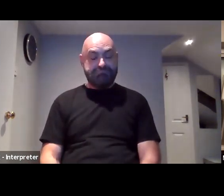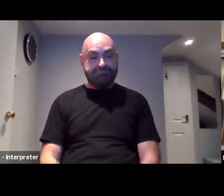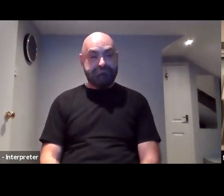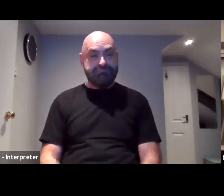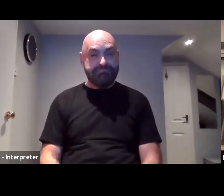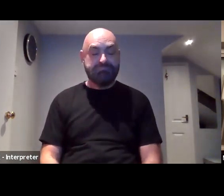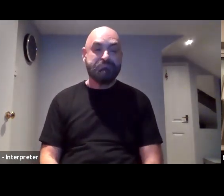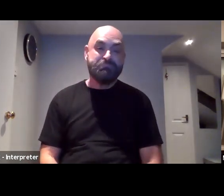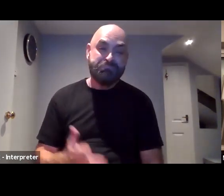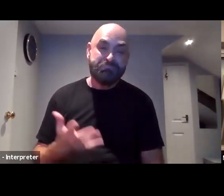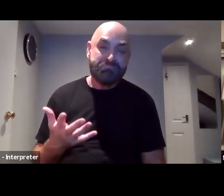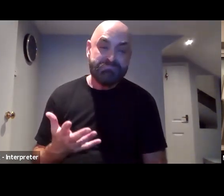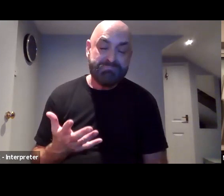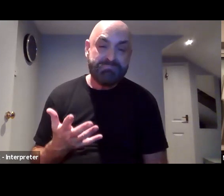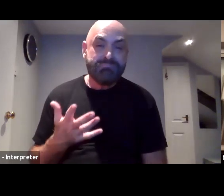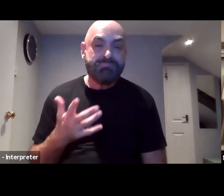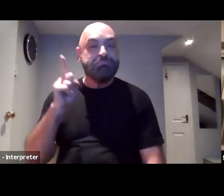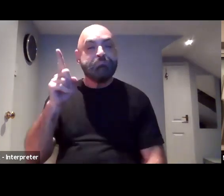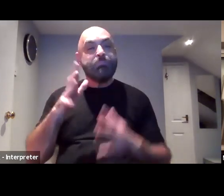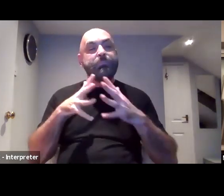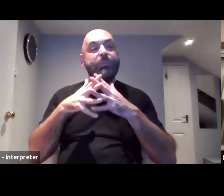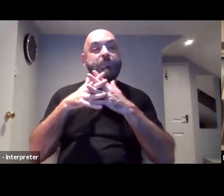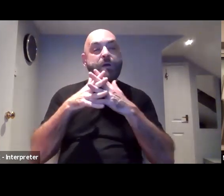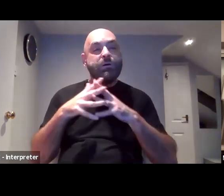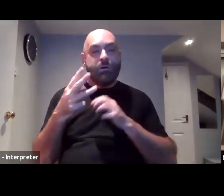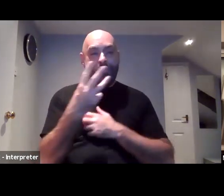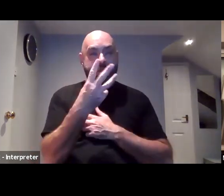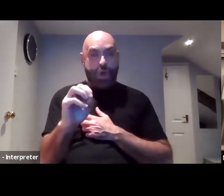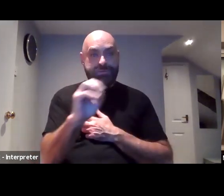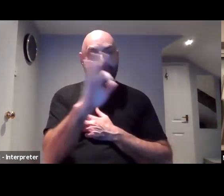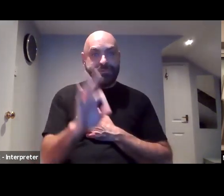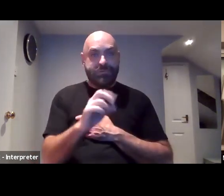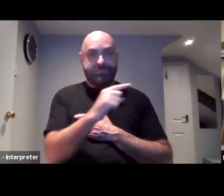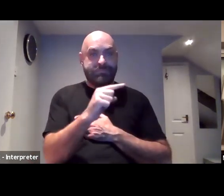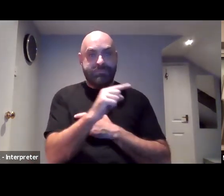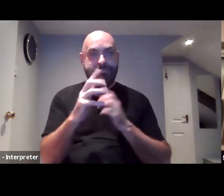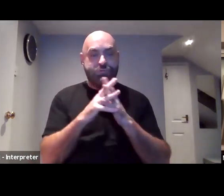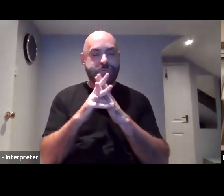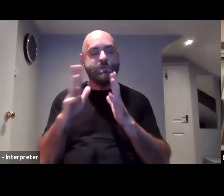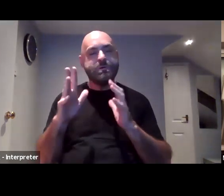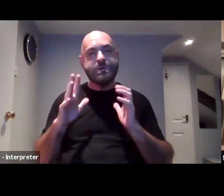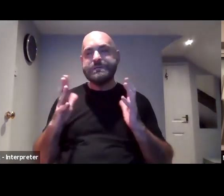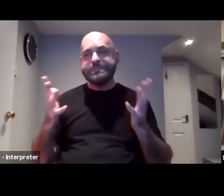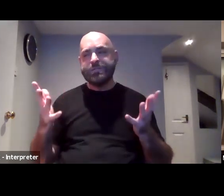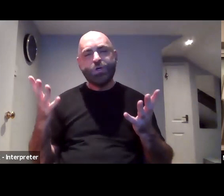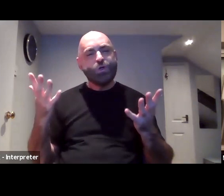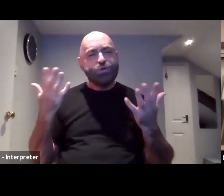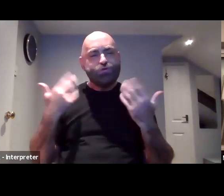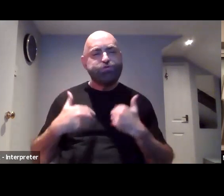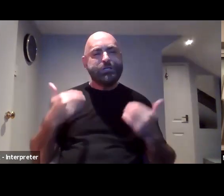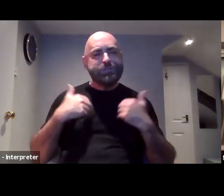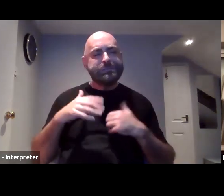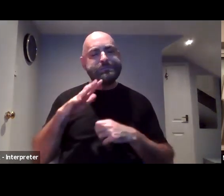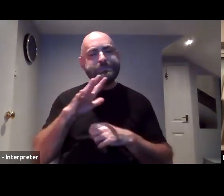Cold comfort, in the US, it's 30%. In arguably the richest country in the